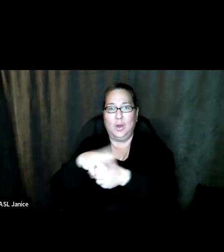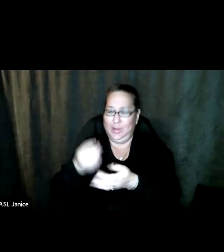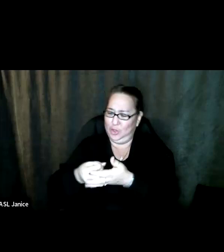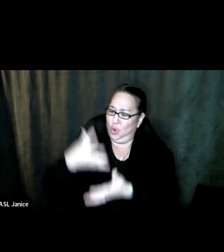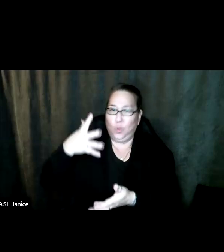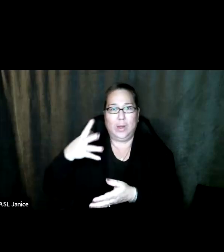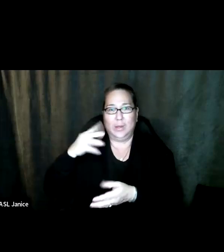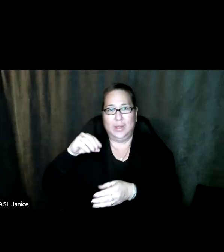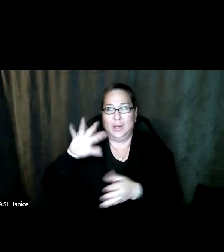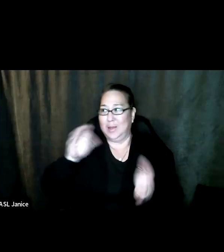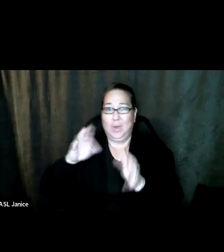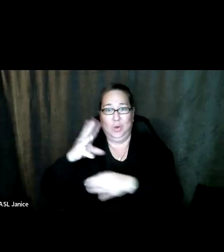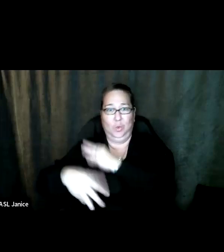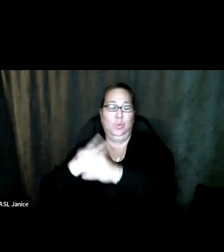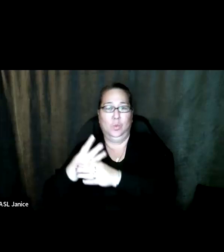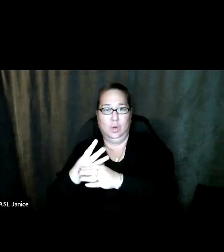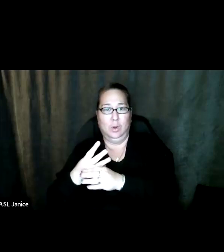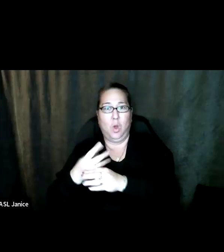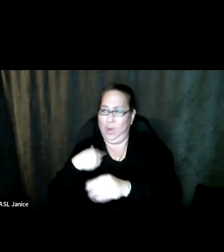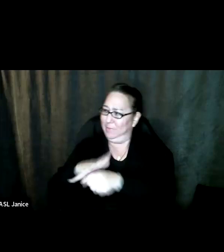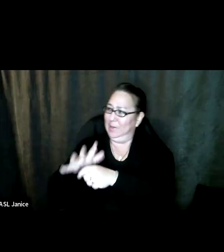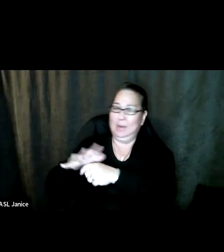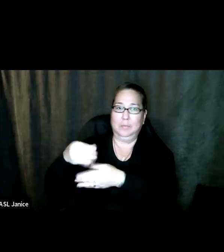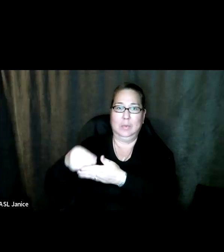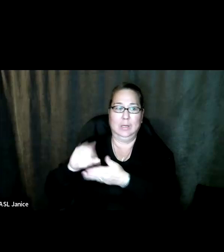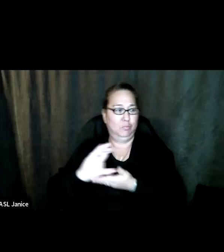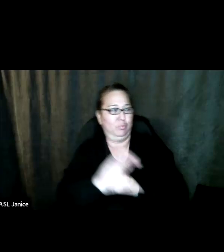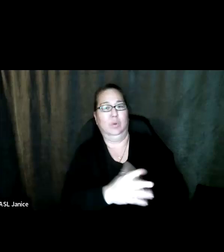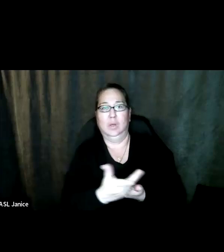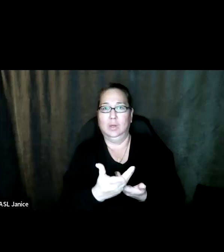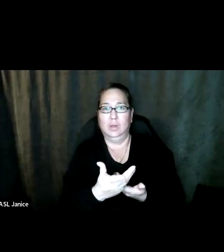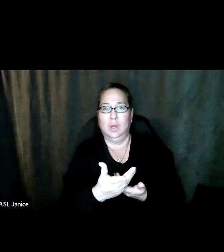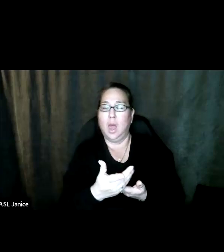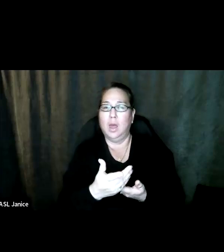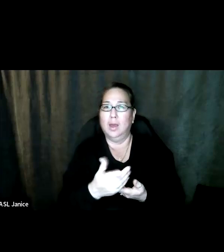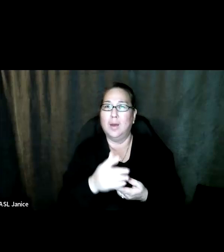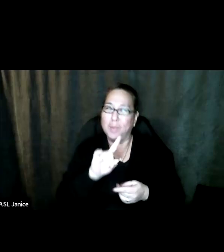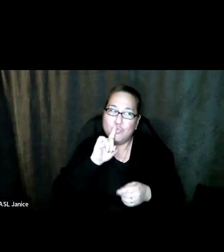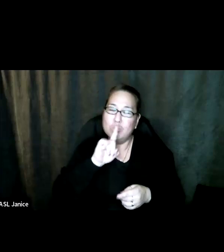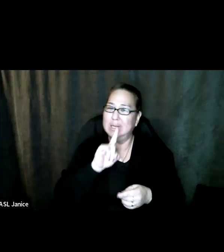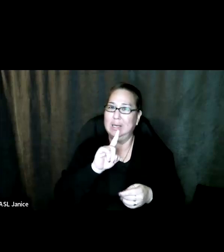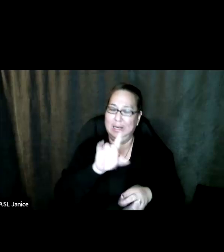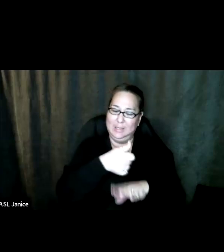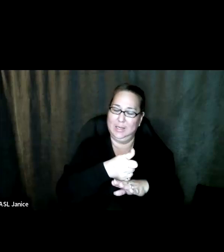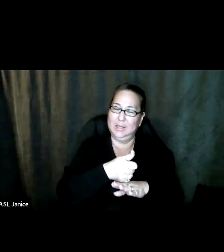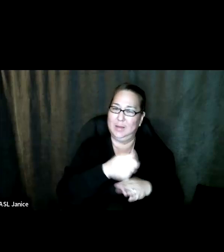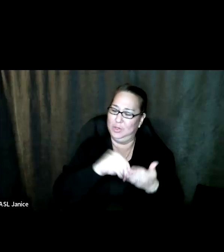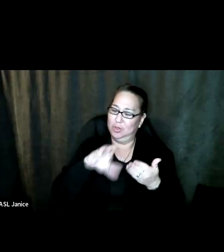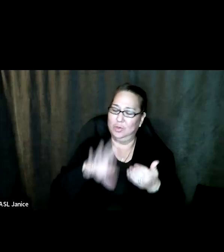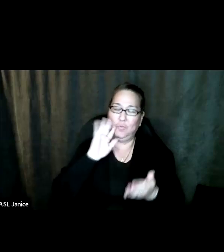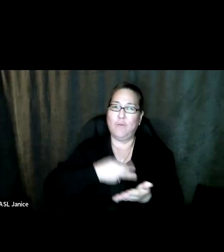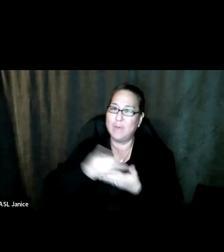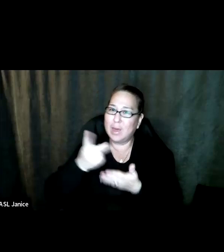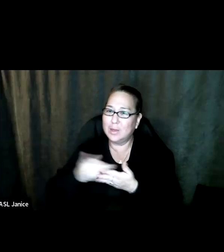fund special education. It sets our students up for failure, and it further perpetuates the racial and socioeconomic